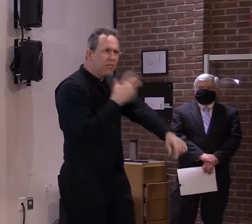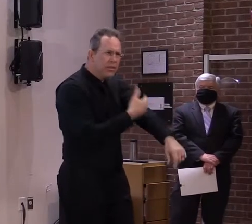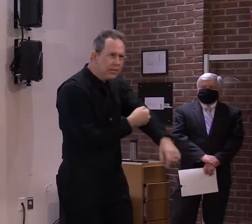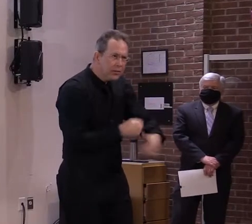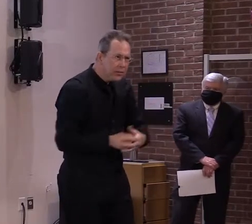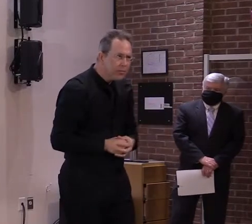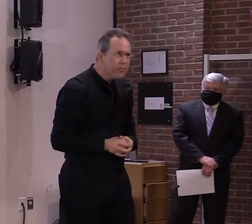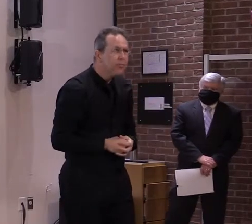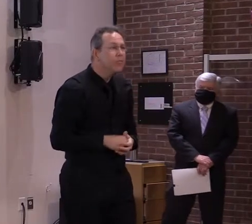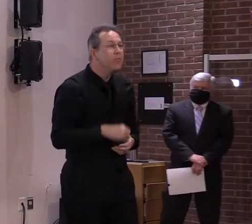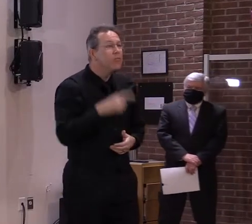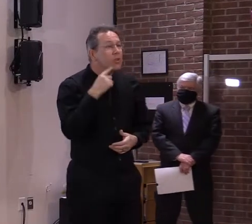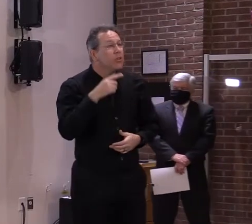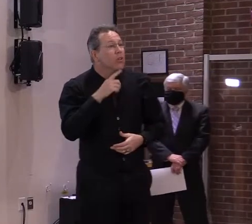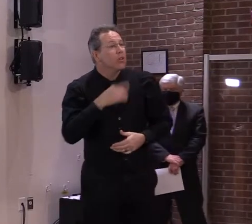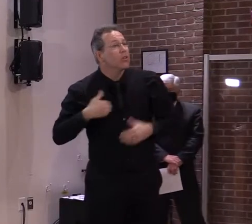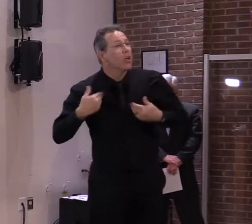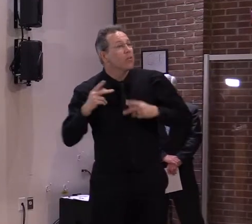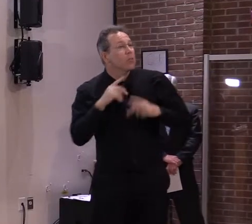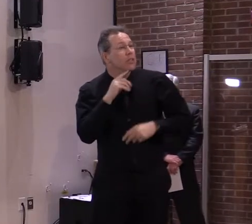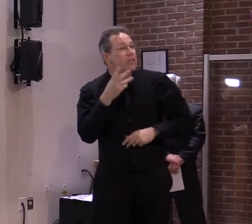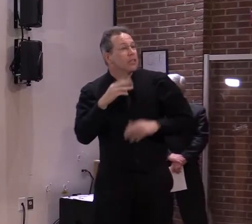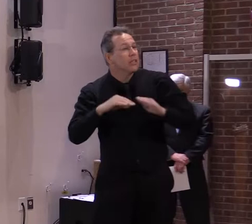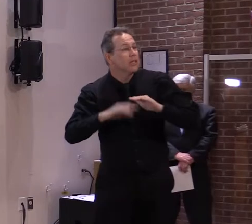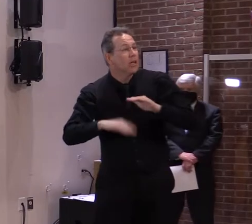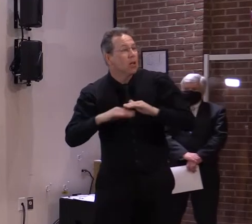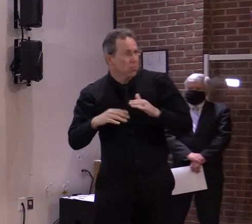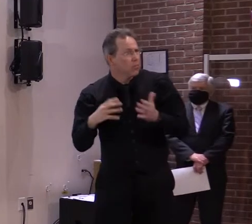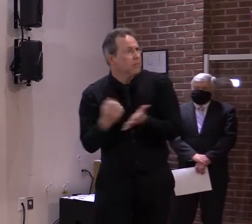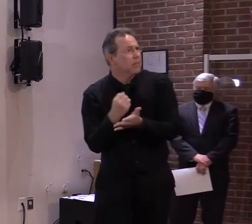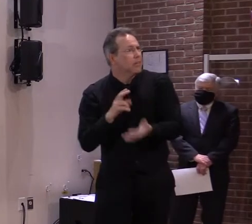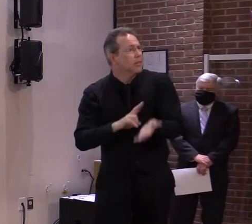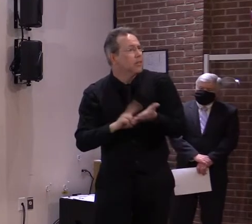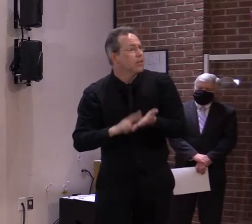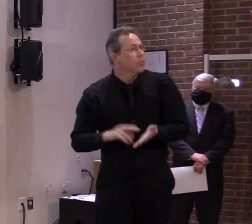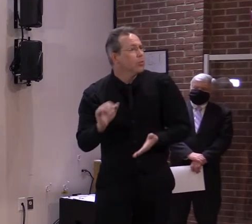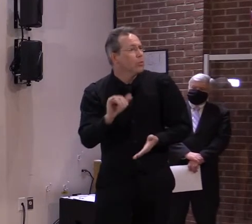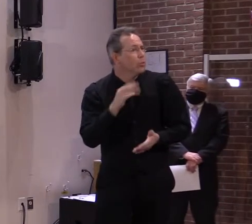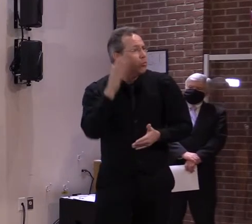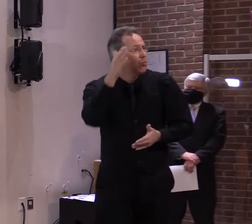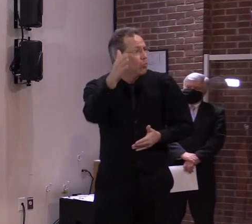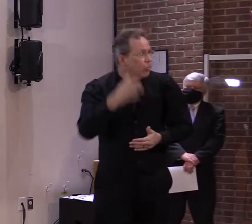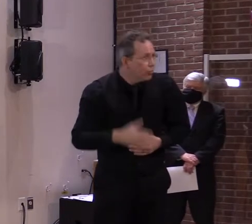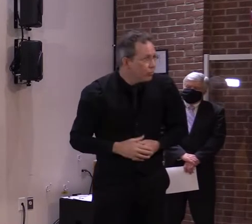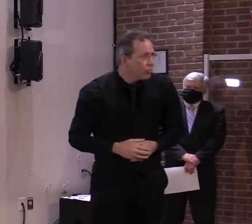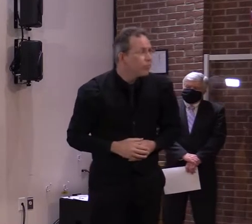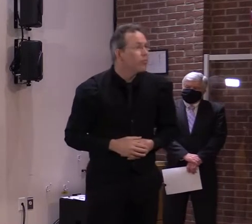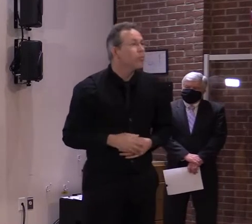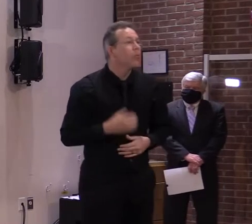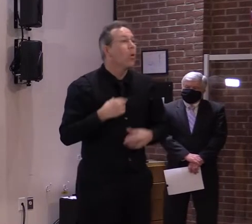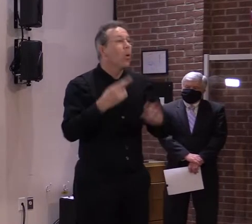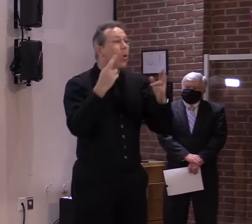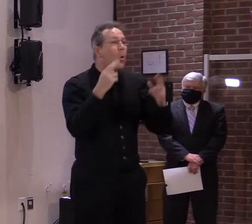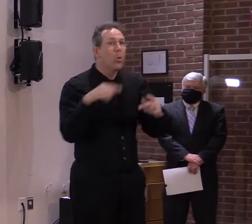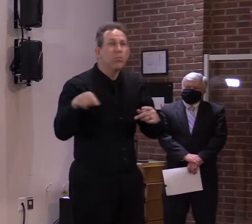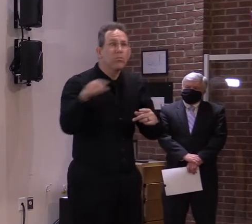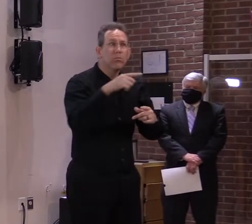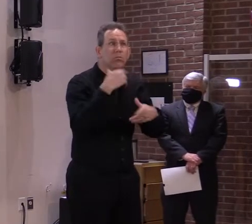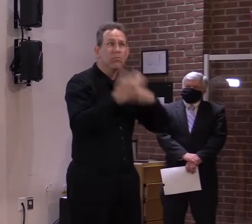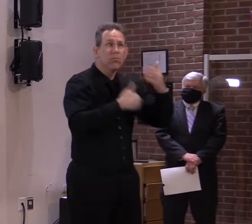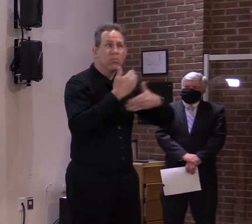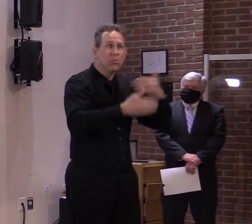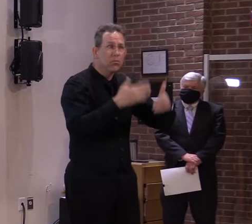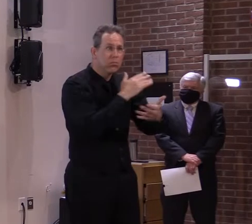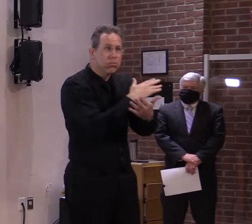And that's why we believe we can expect to be largely back to normal by this time. After the 4th, our